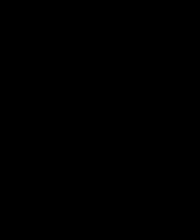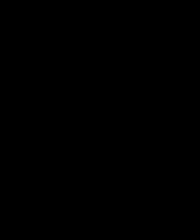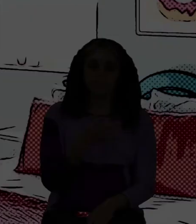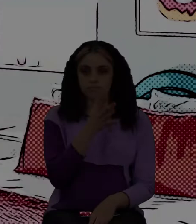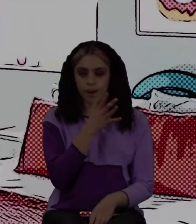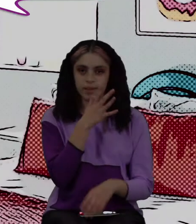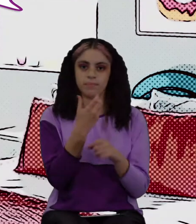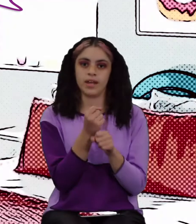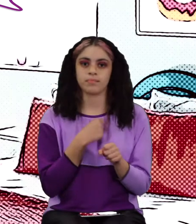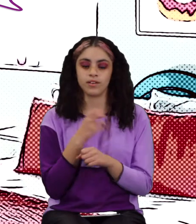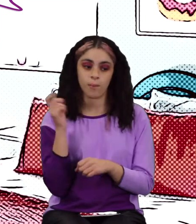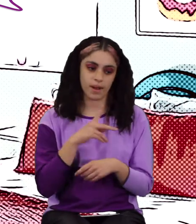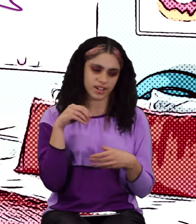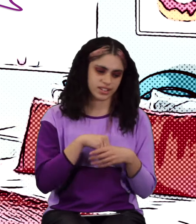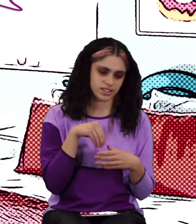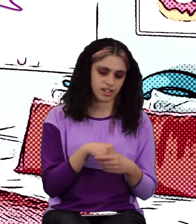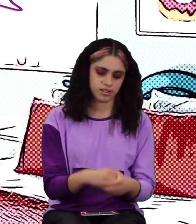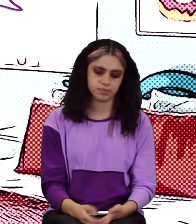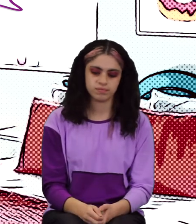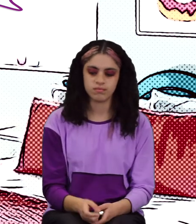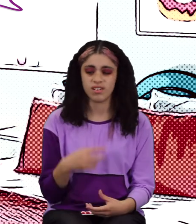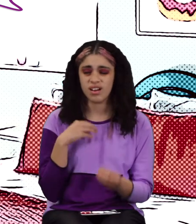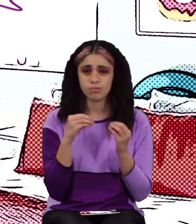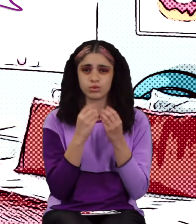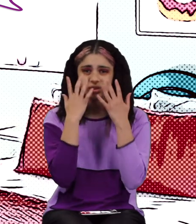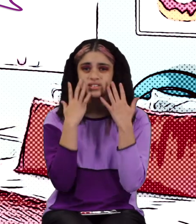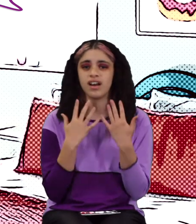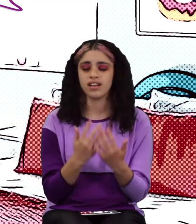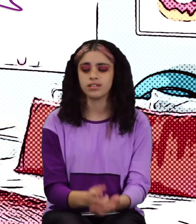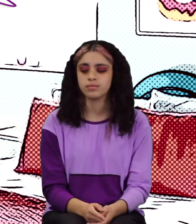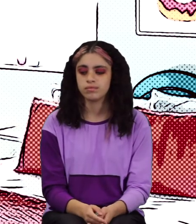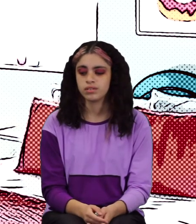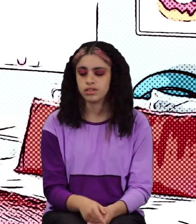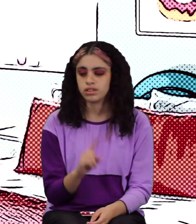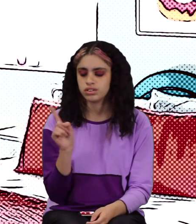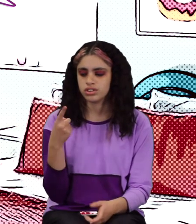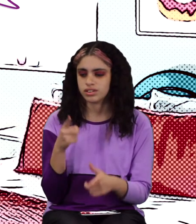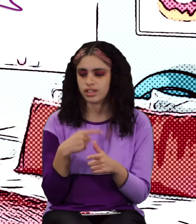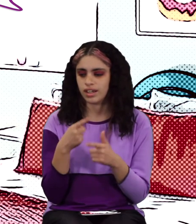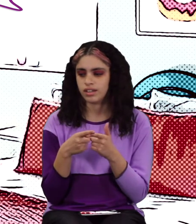Mommy made me go back inside. I'm more sad. Just then,